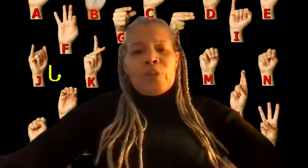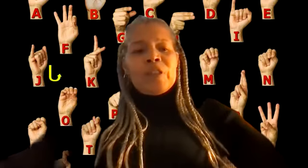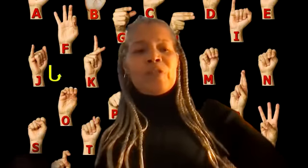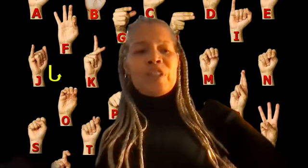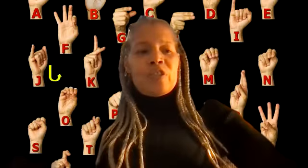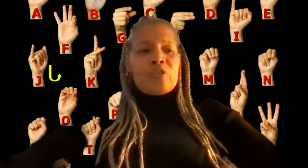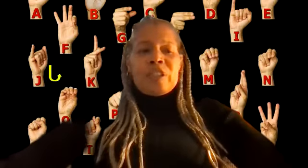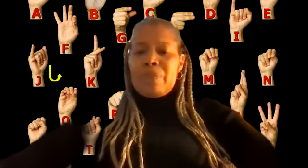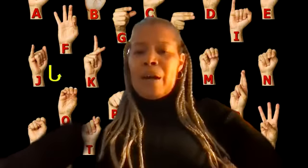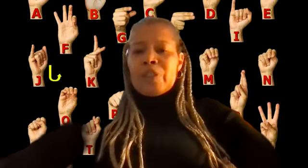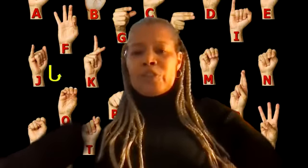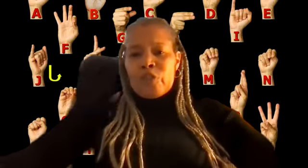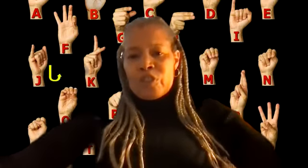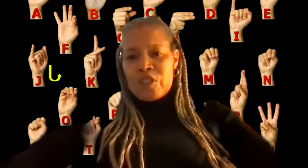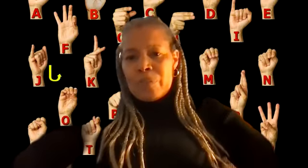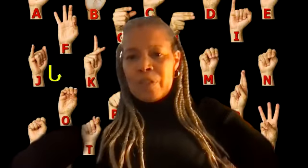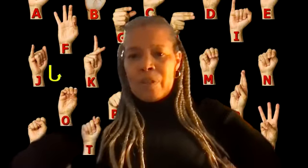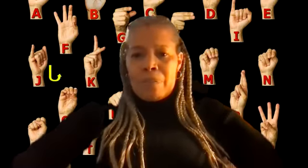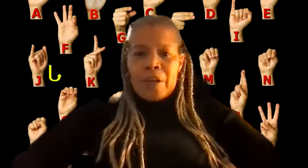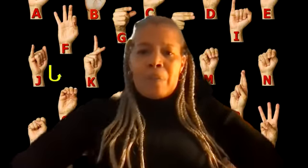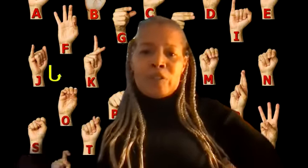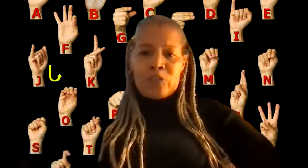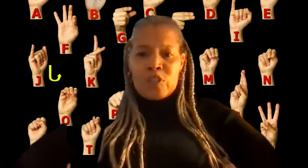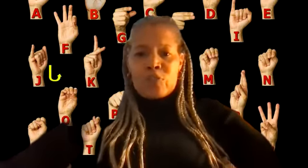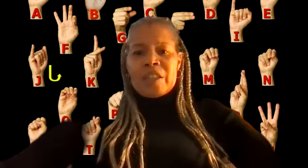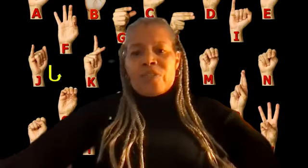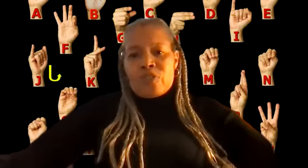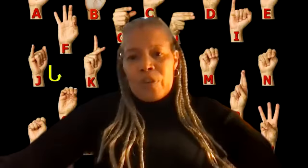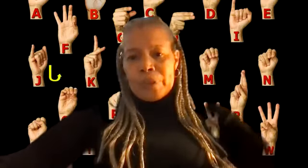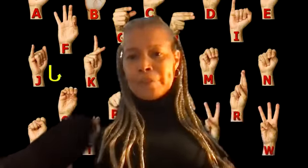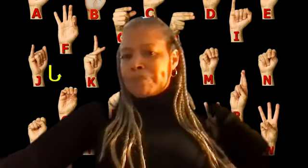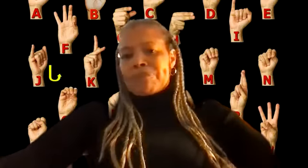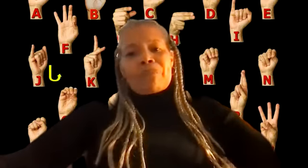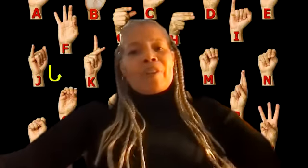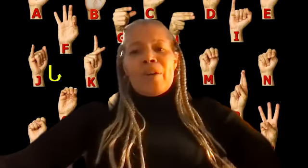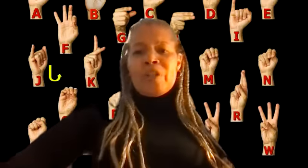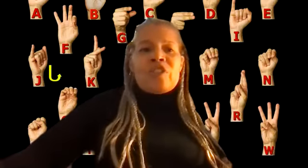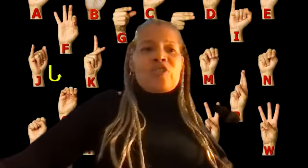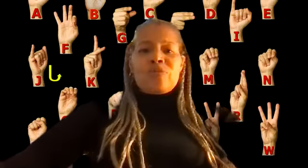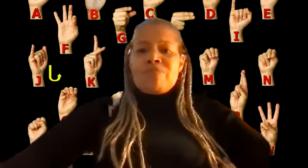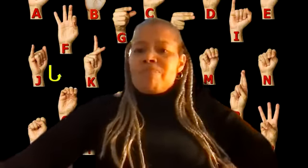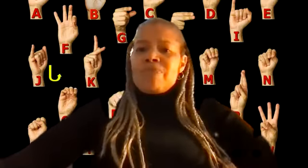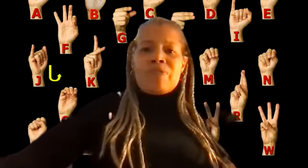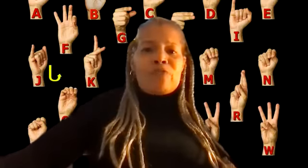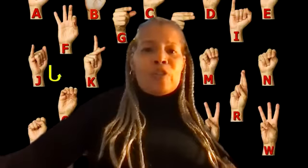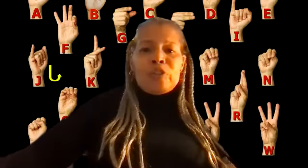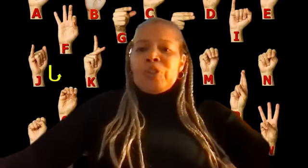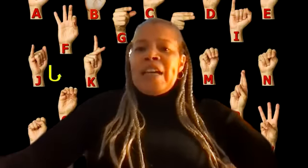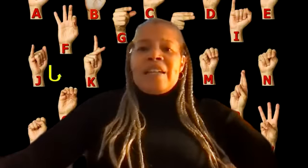2015, Google came out with its first attempt at biometrics, facial recognition software. And what does it do? The first two days,